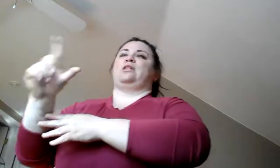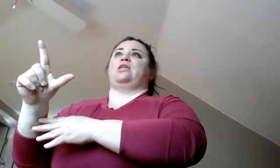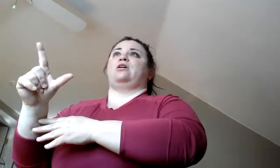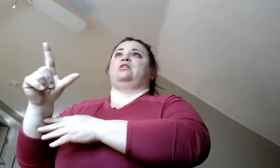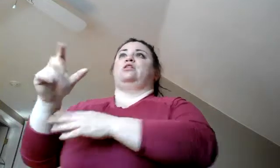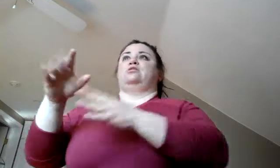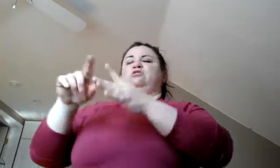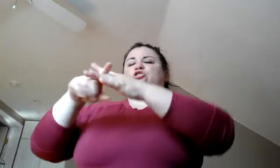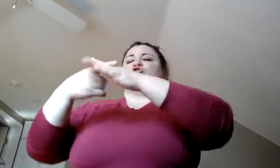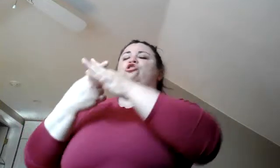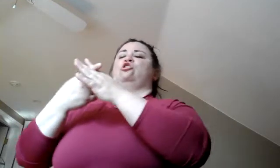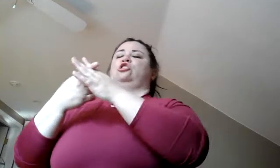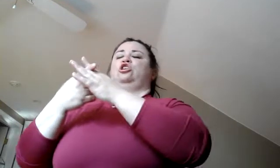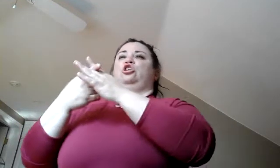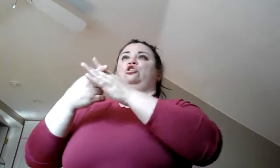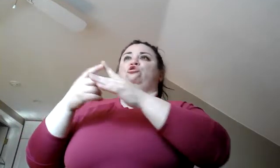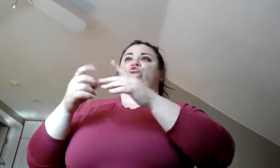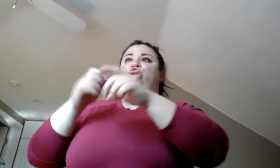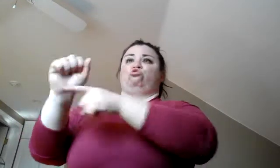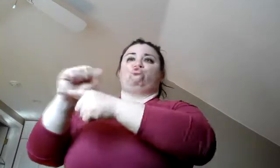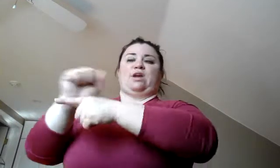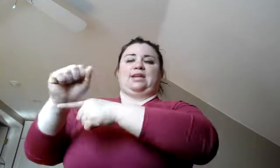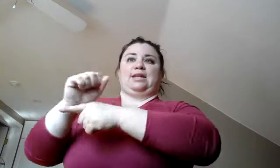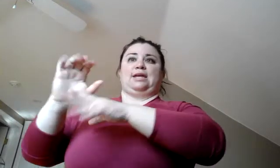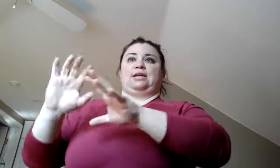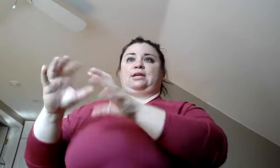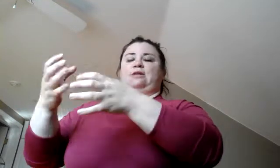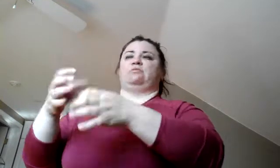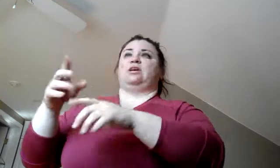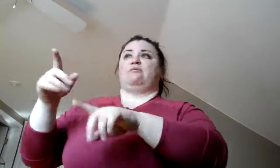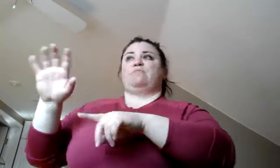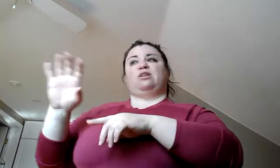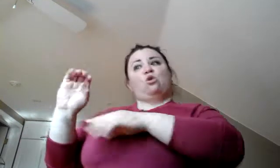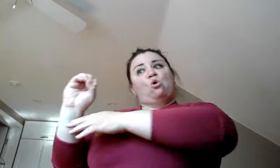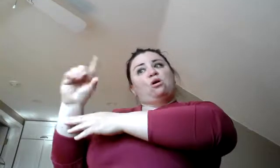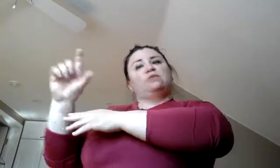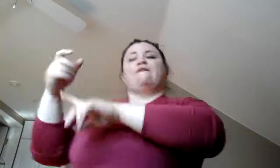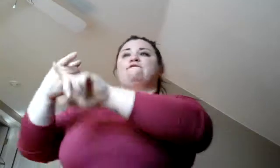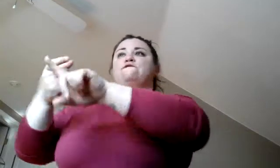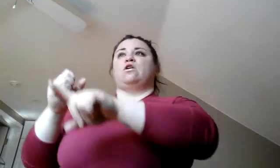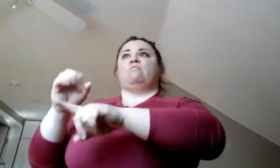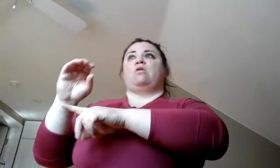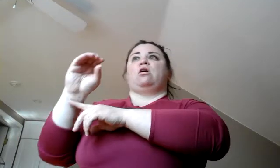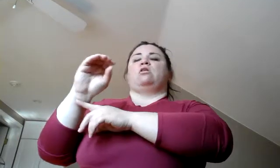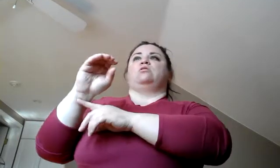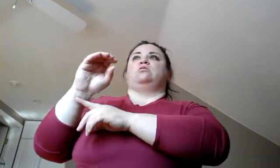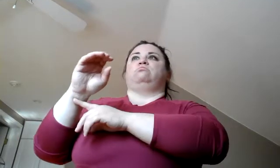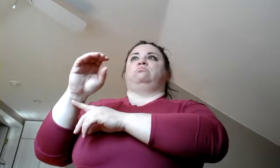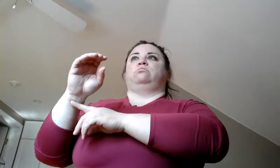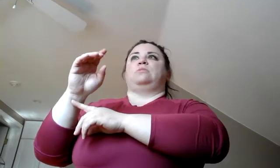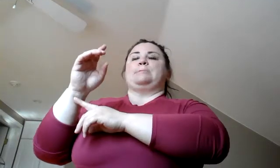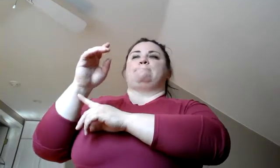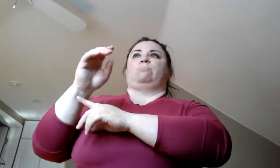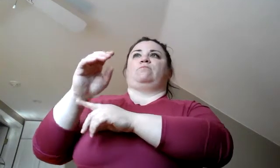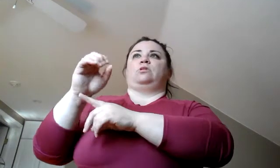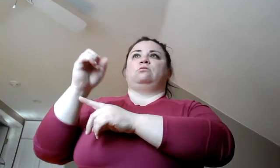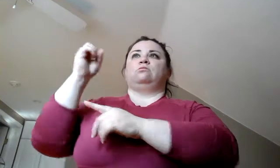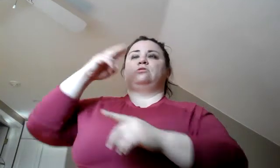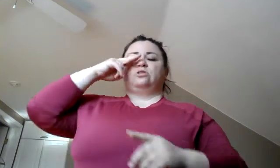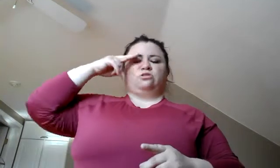Remember, he's from Saudi Arabia. So why is he forming Al-Qaeda? Why is Osama bin Laden wanting to attack the